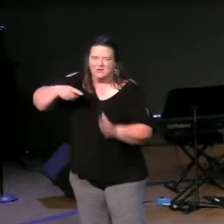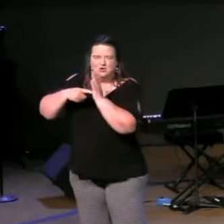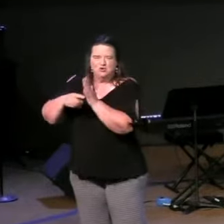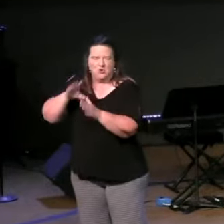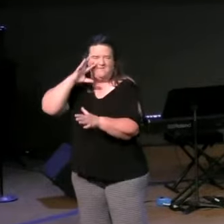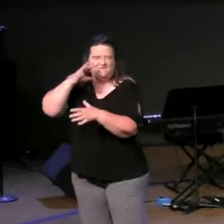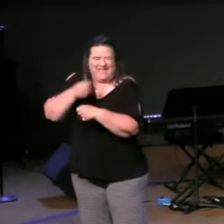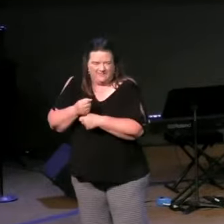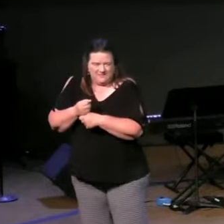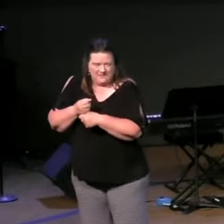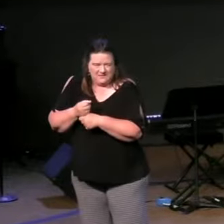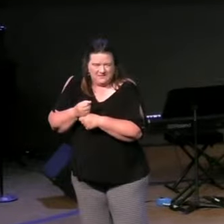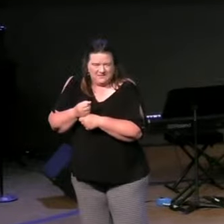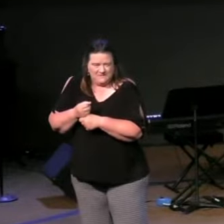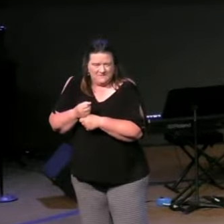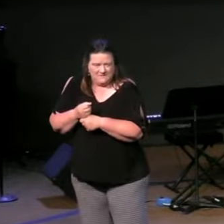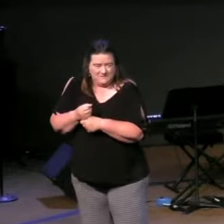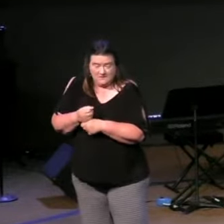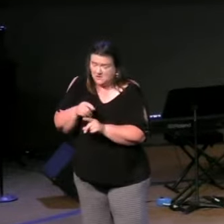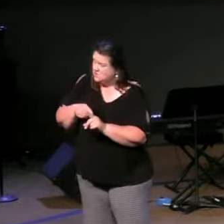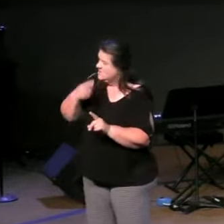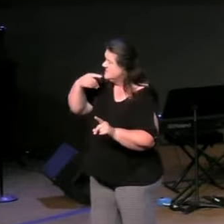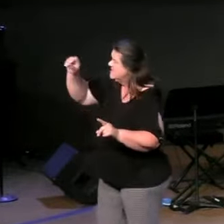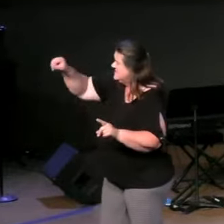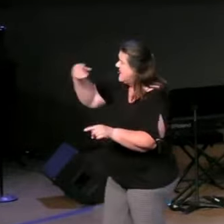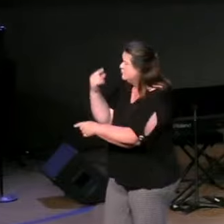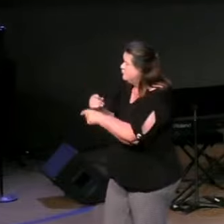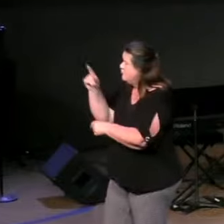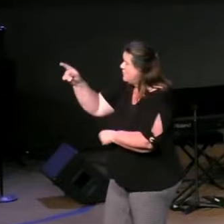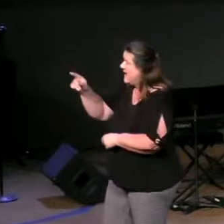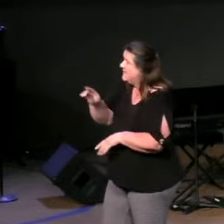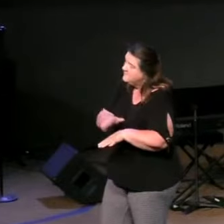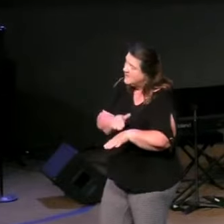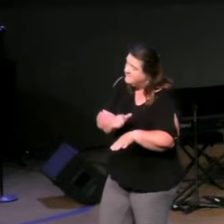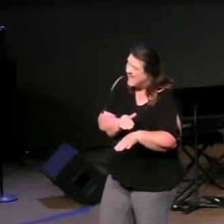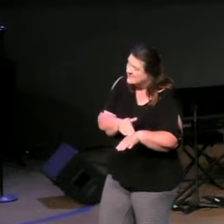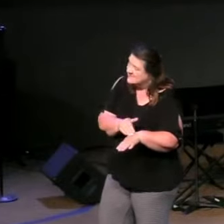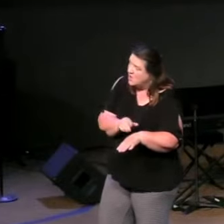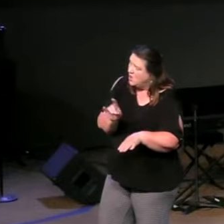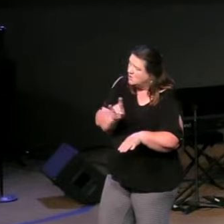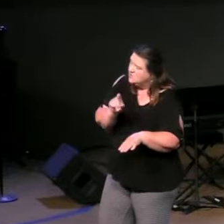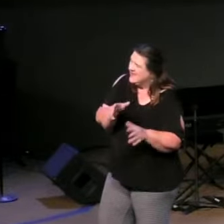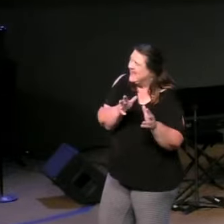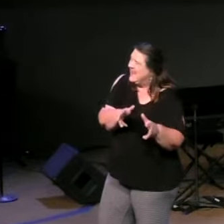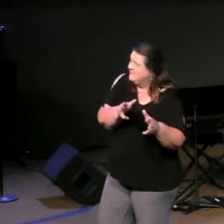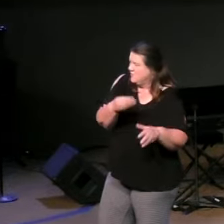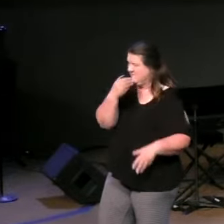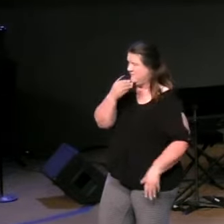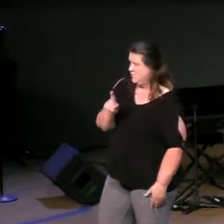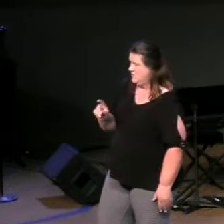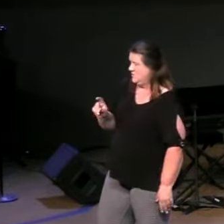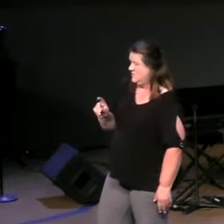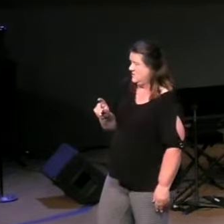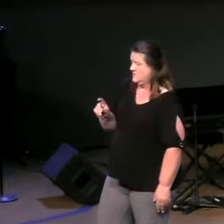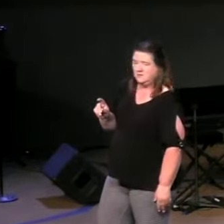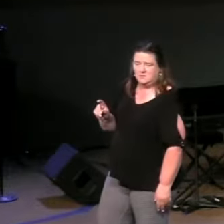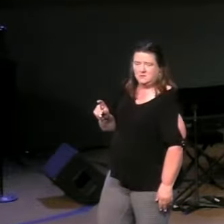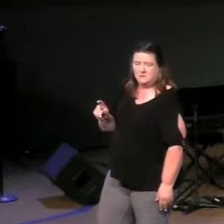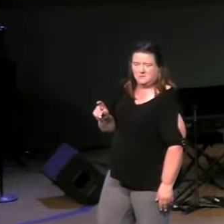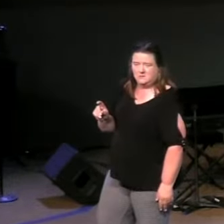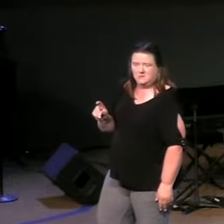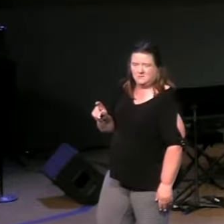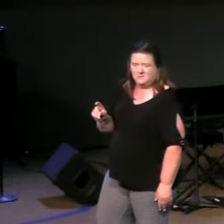faith. She says, "Yes, you're right, but pets can also get the leftovers." And what does that mean?